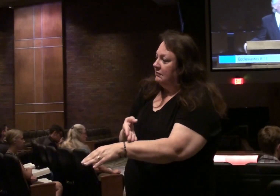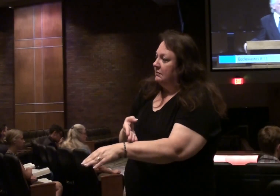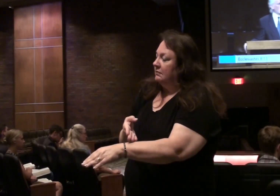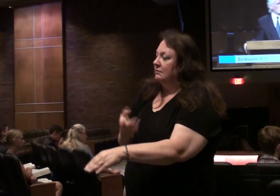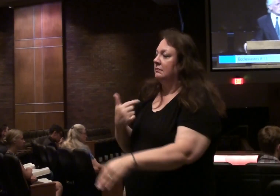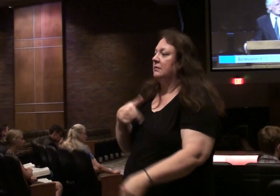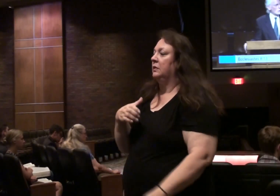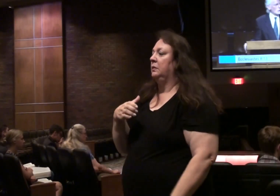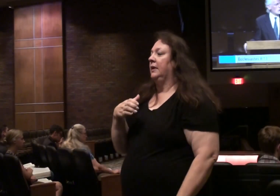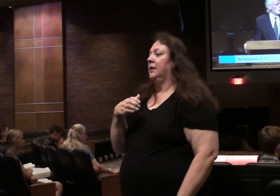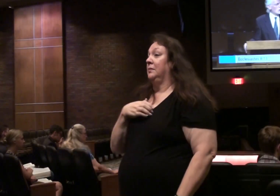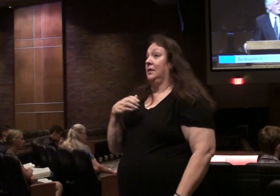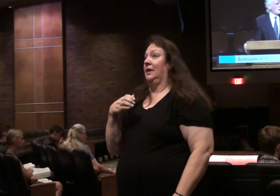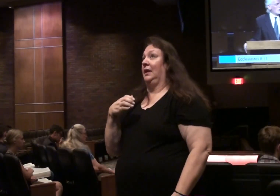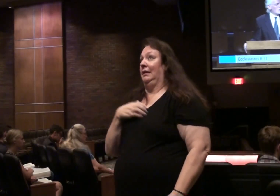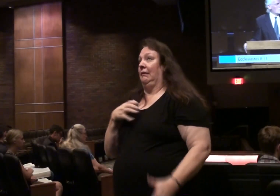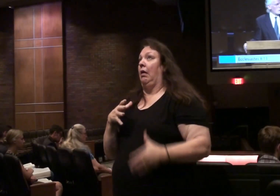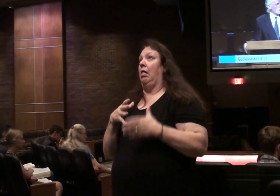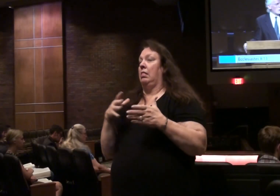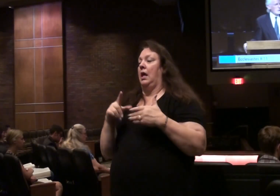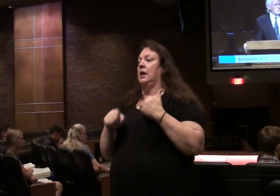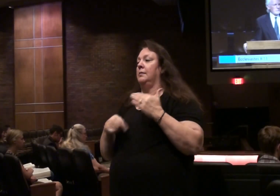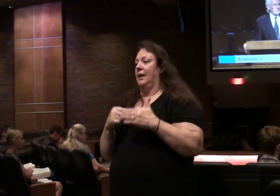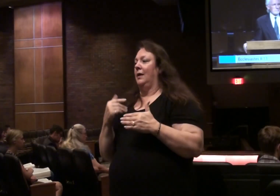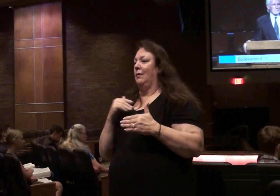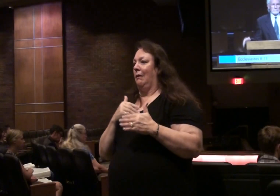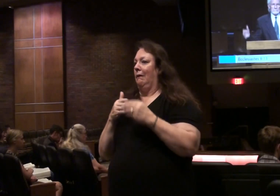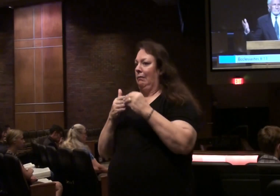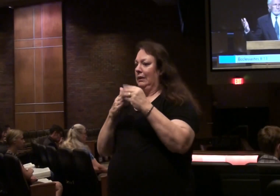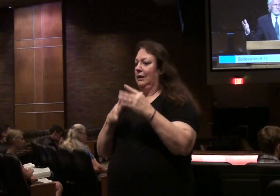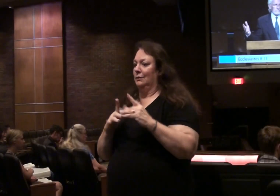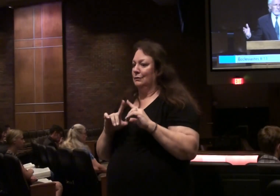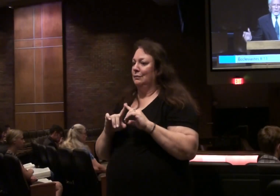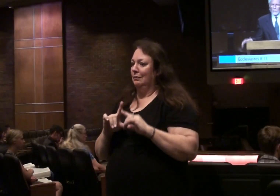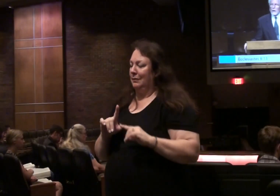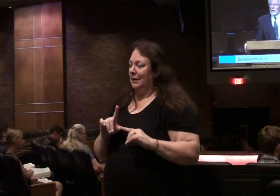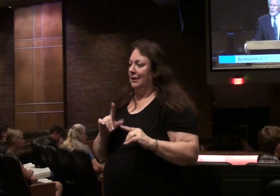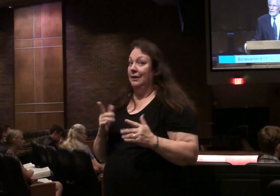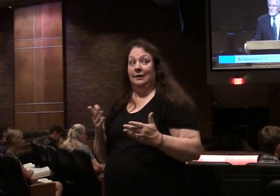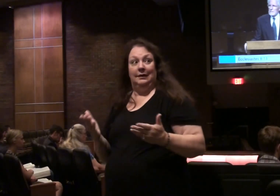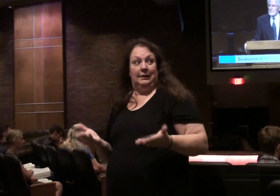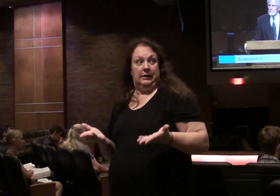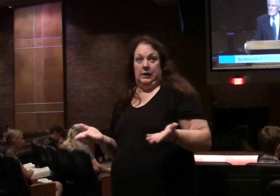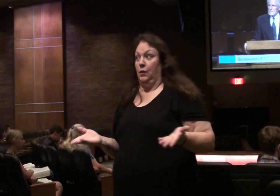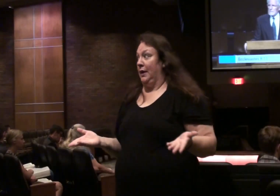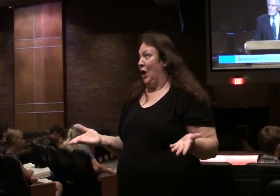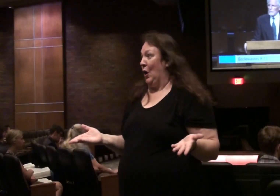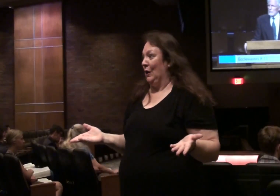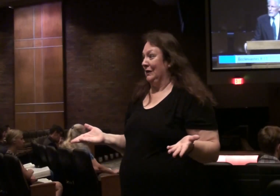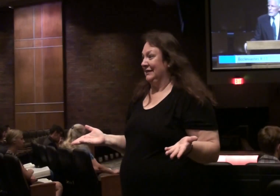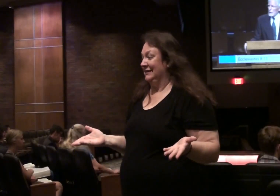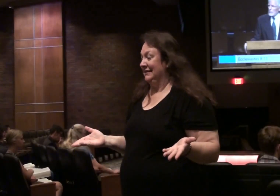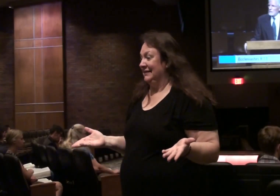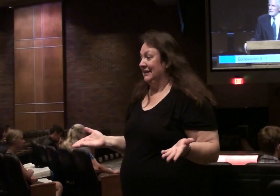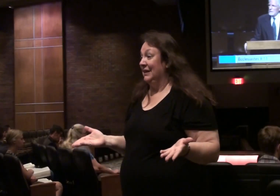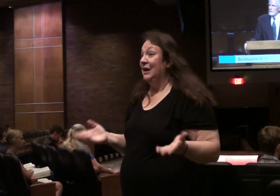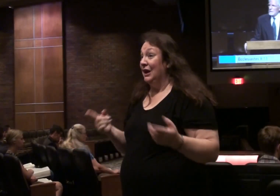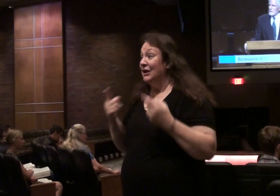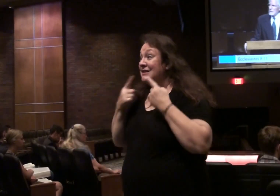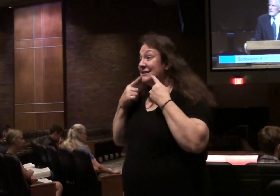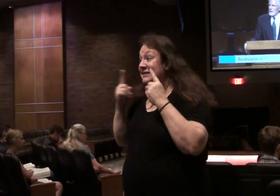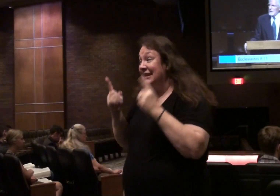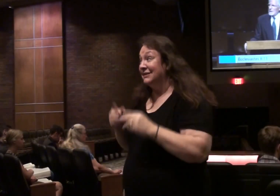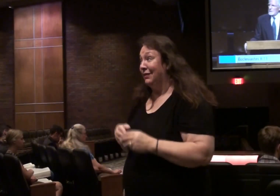a lot about our rulers, but really, here we are, doing very well